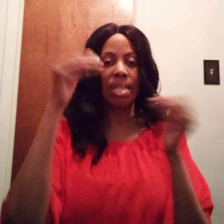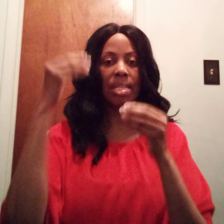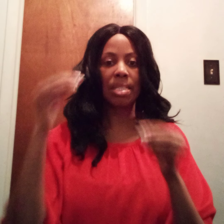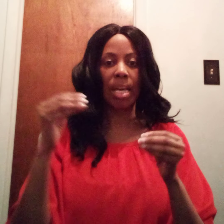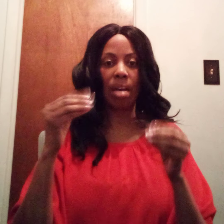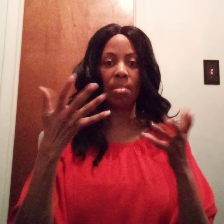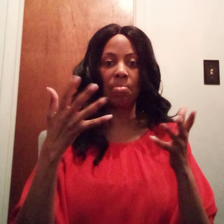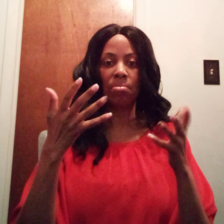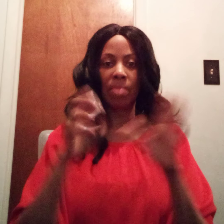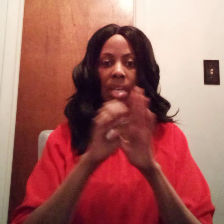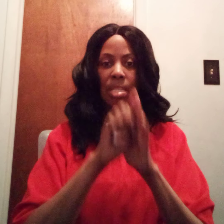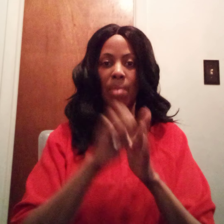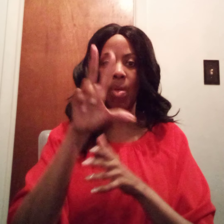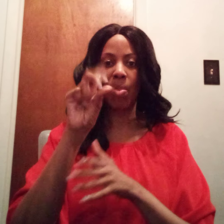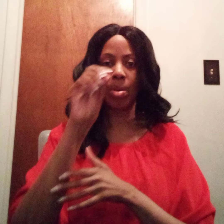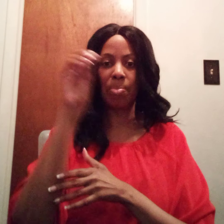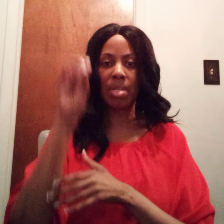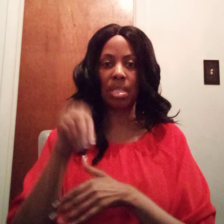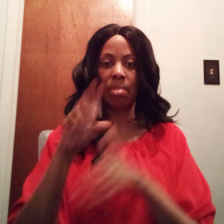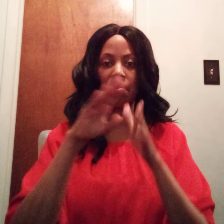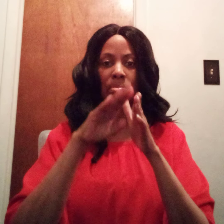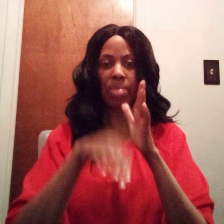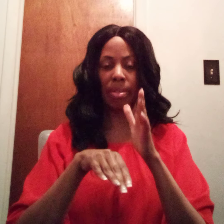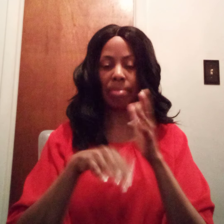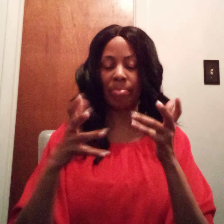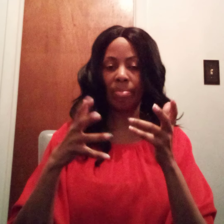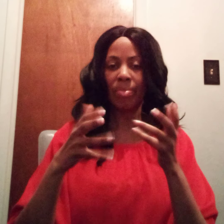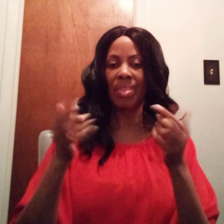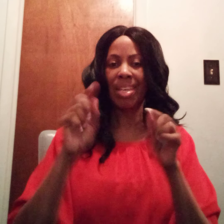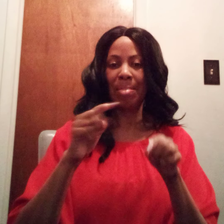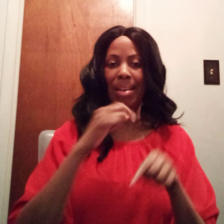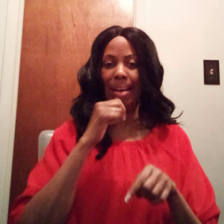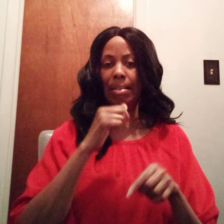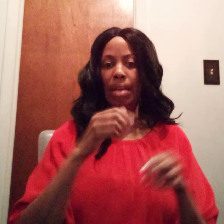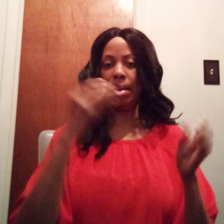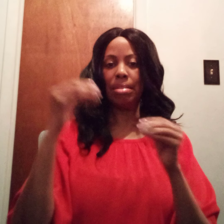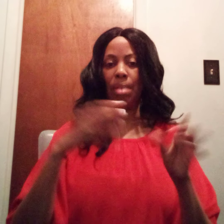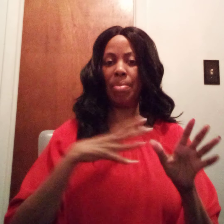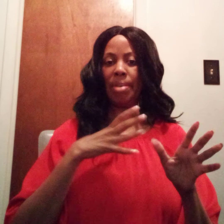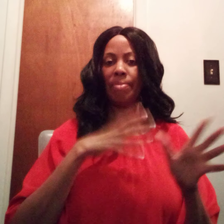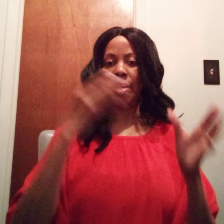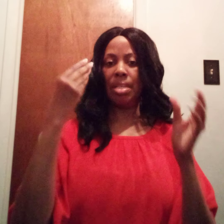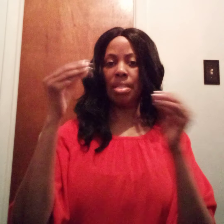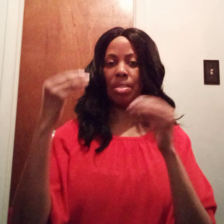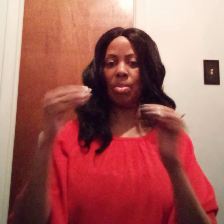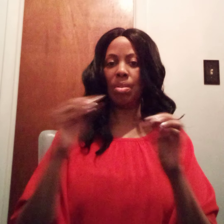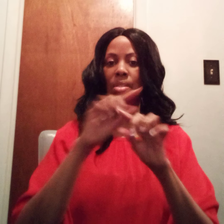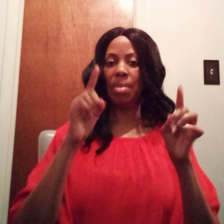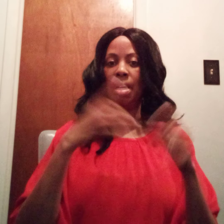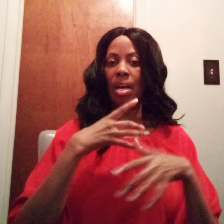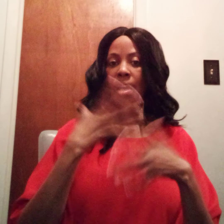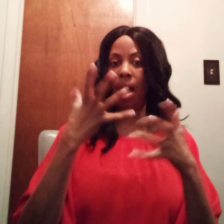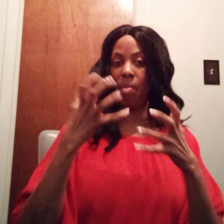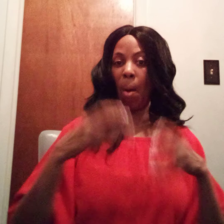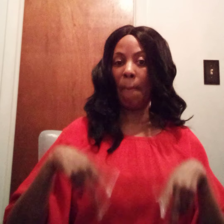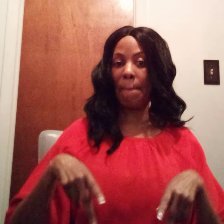off, and I'm interested. I don't shop at my too fancy stores, so let's say I'm interested in a pair of pants, and the pair of pants before the sale even is